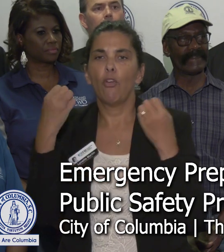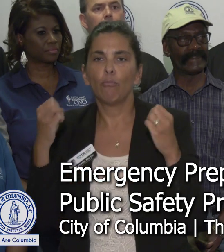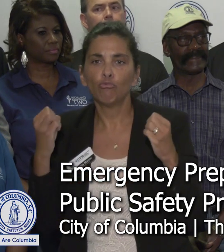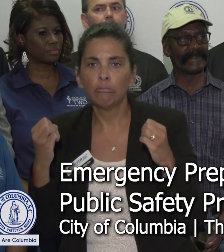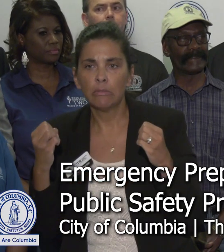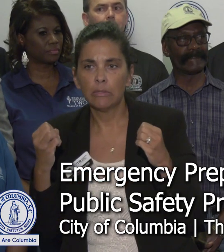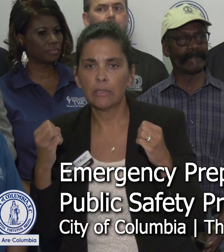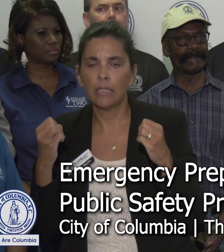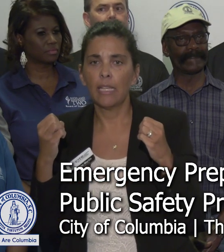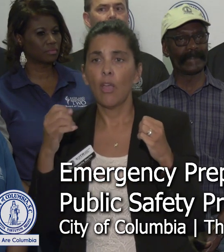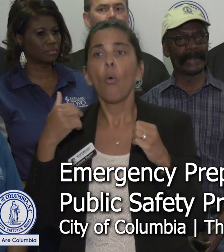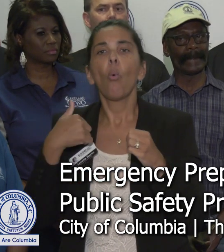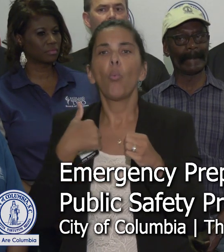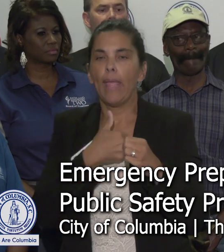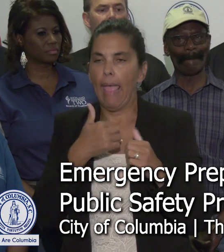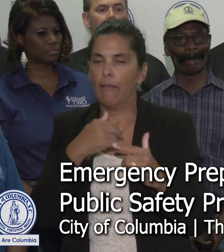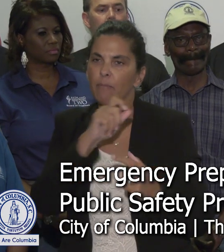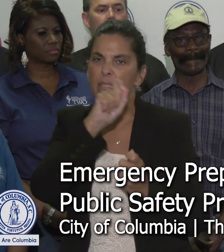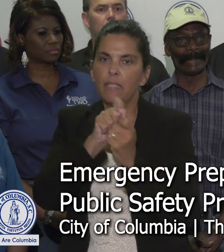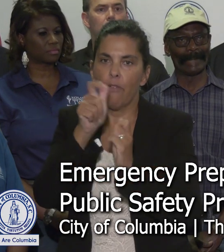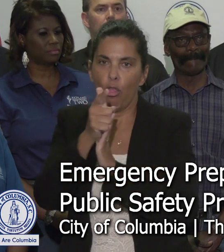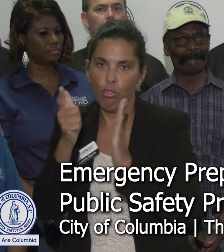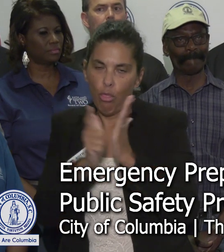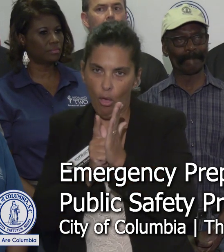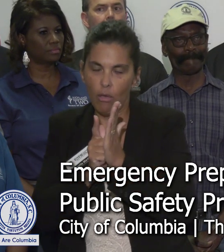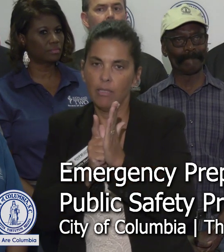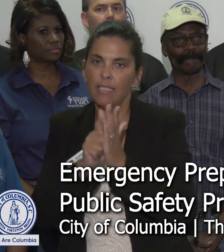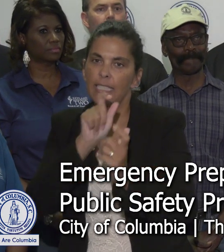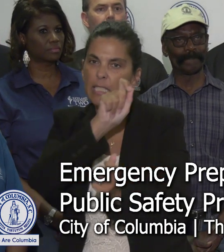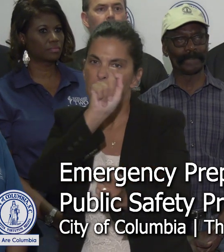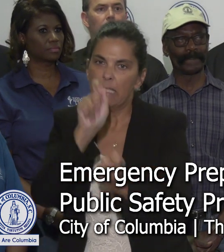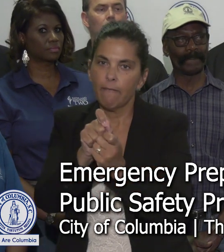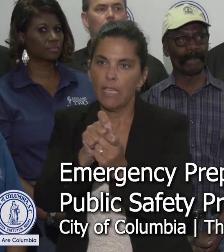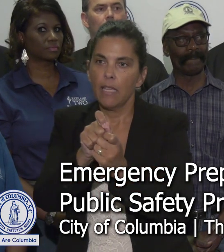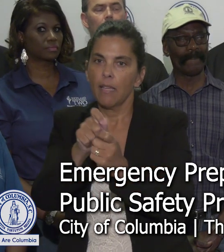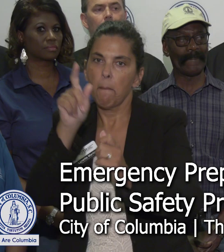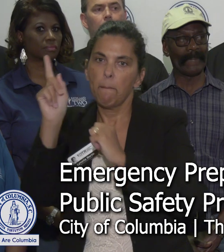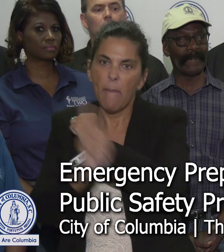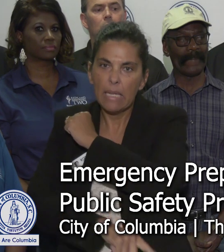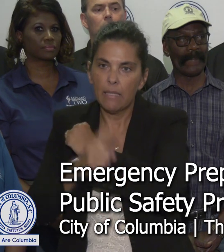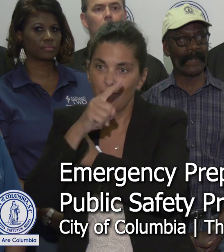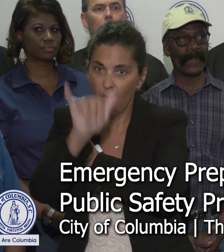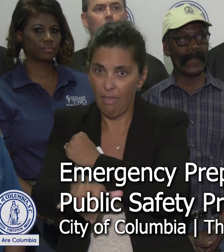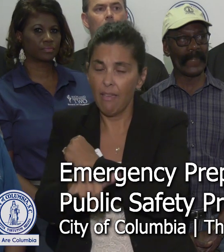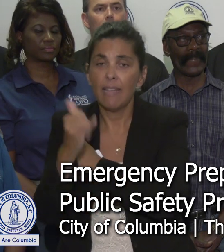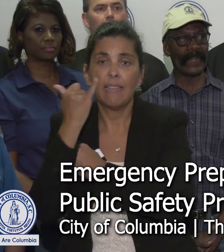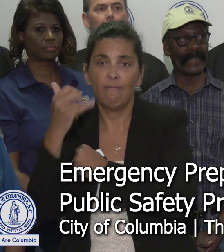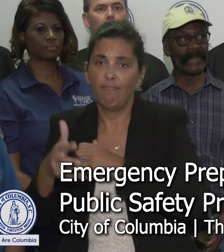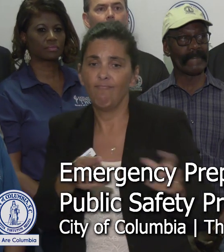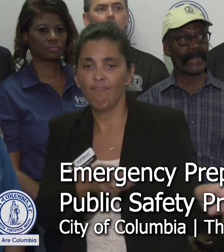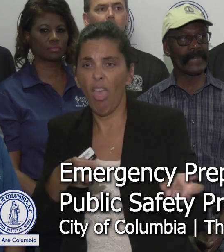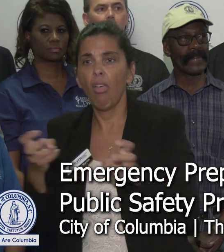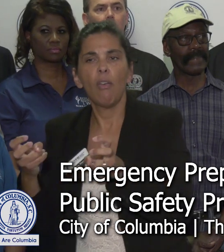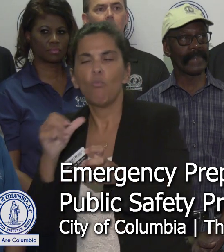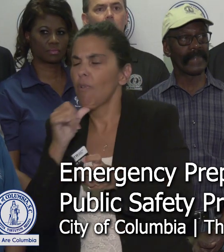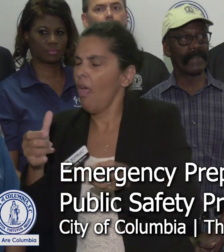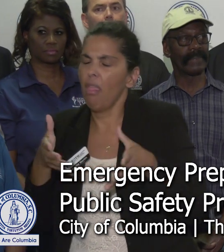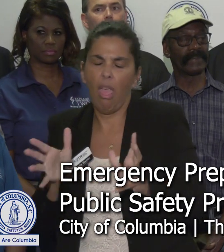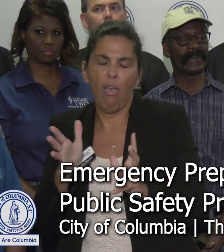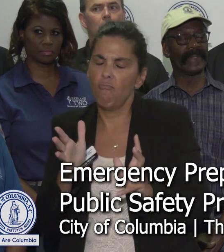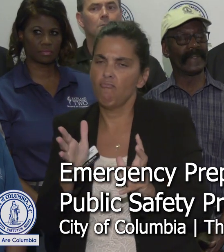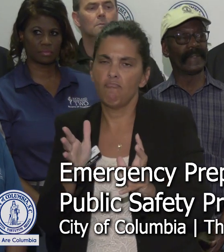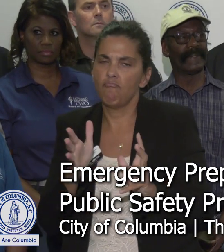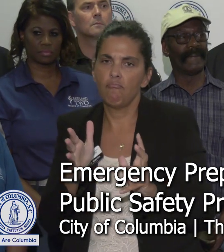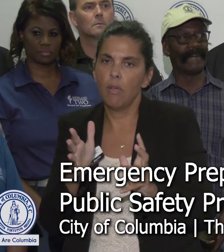emergency. So there's laws that are in effect now that enhances those penalties if we catch someone out there. So, we just want people to understand